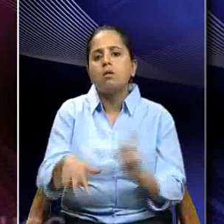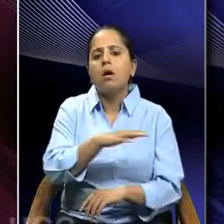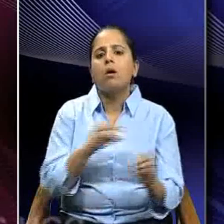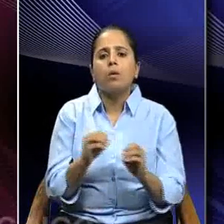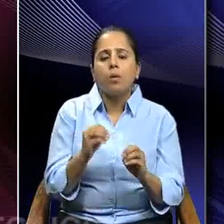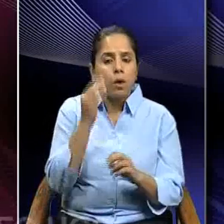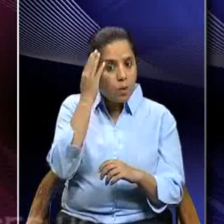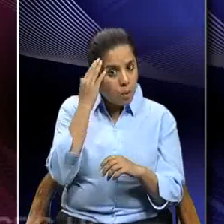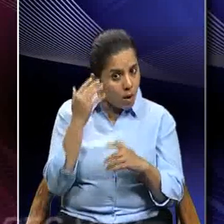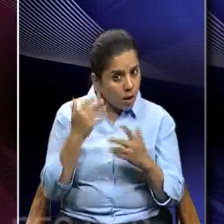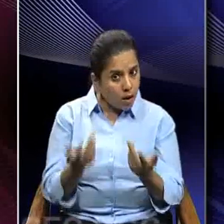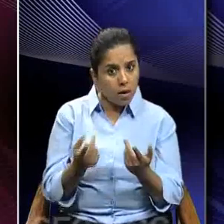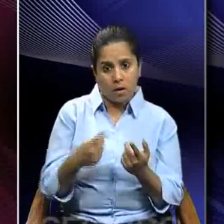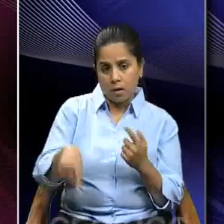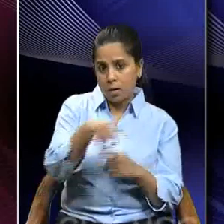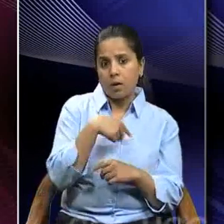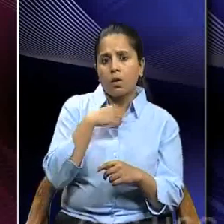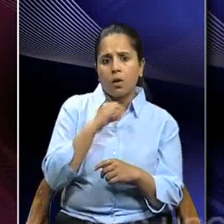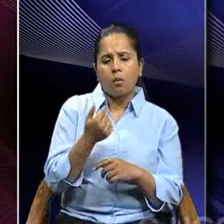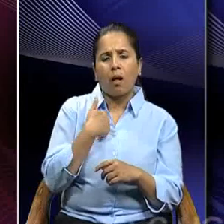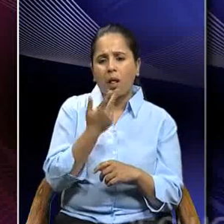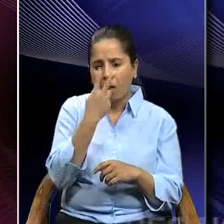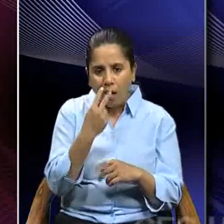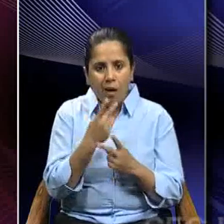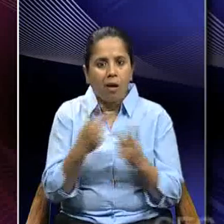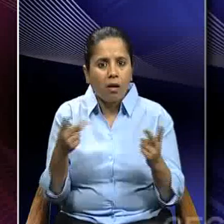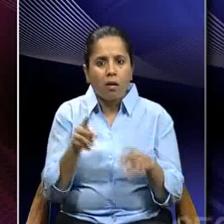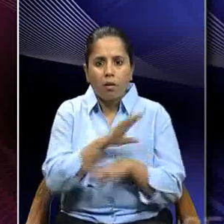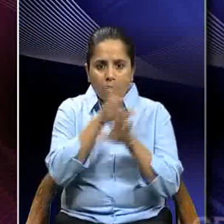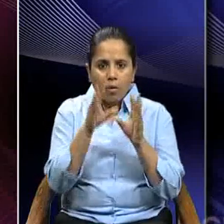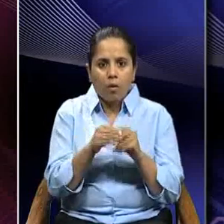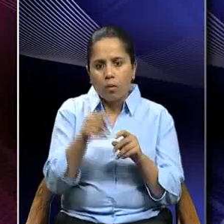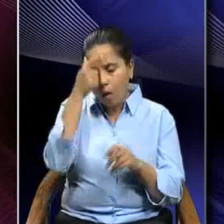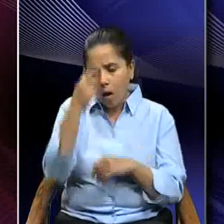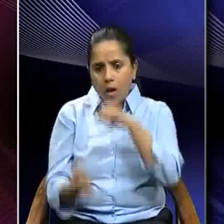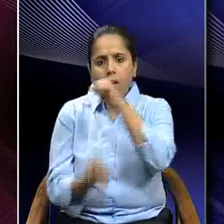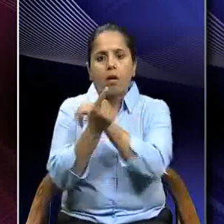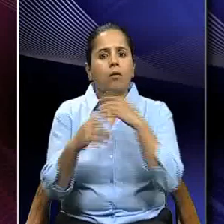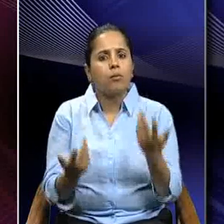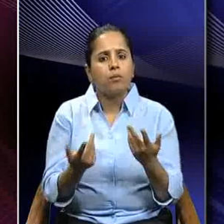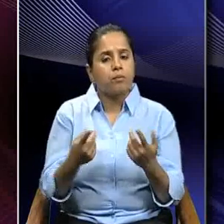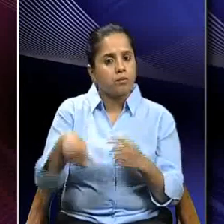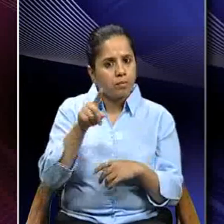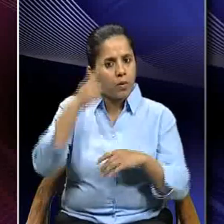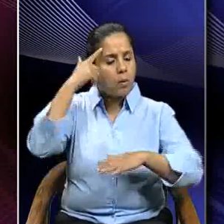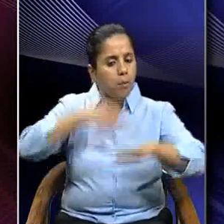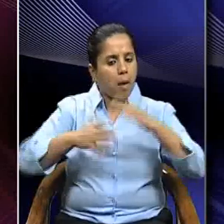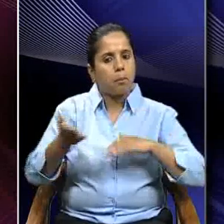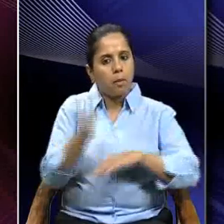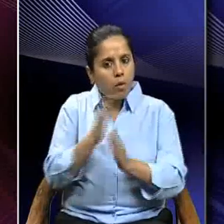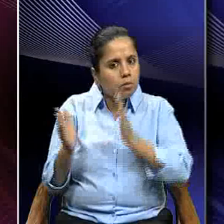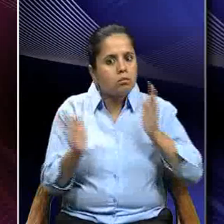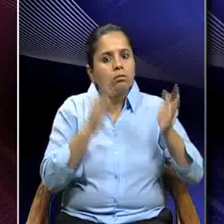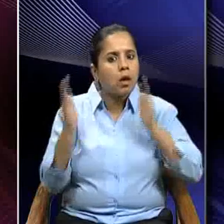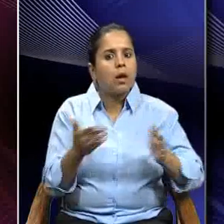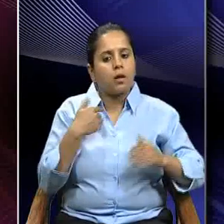to actually cry after this entire problem occurs? Why don't we plan in advance? Because we are